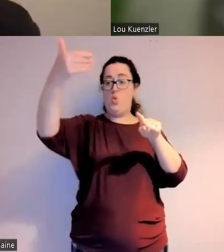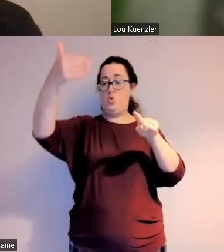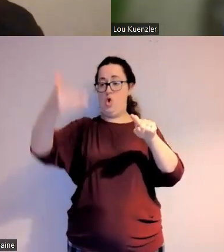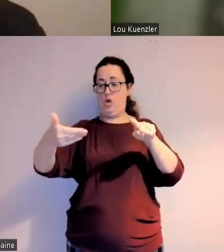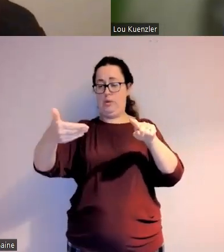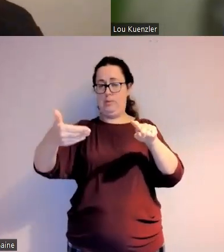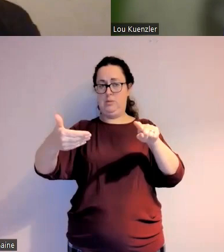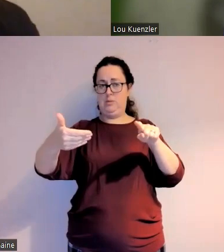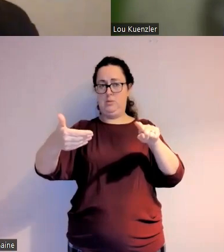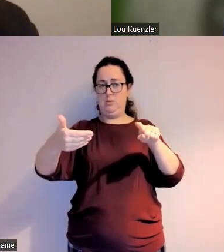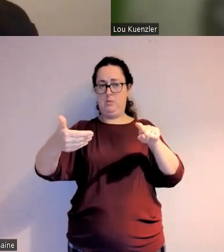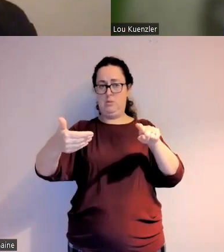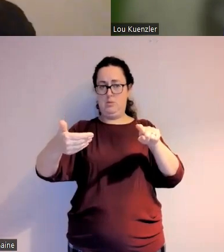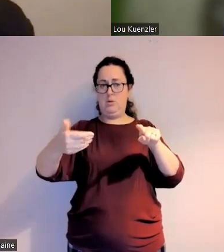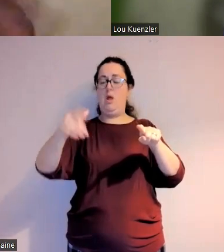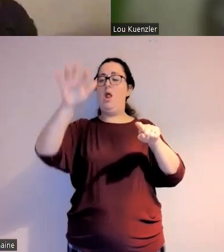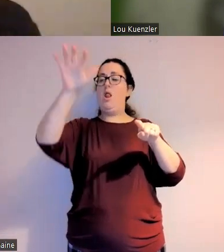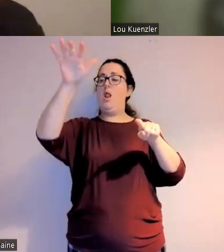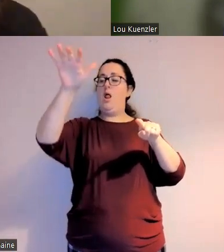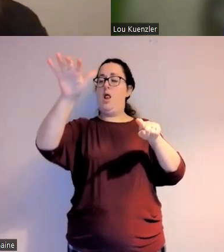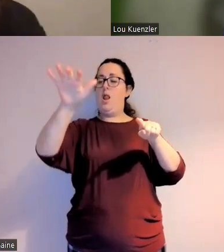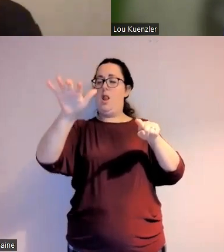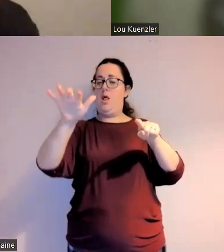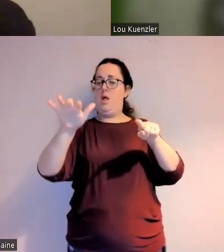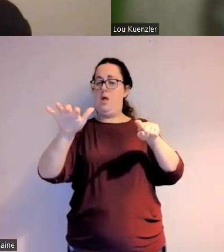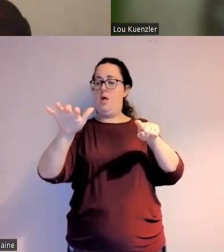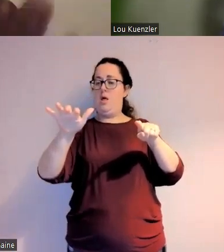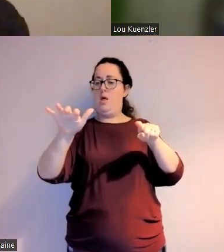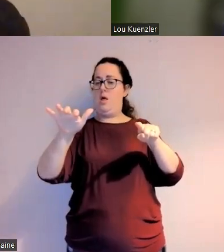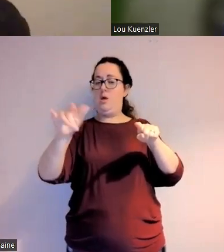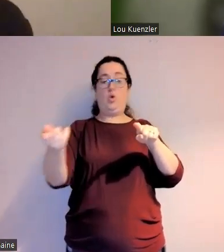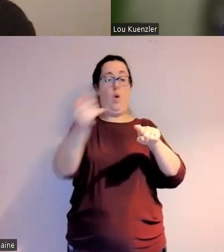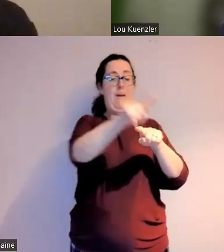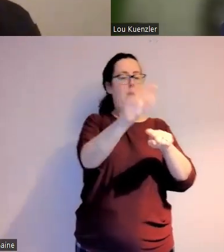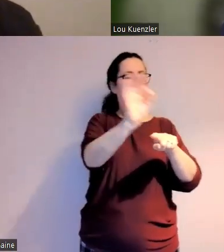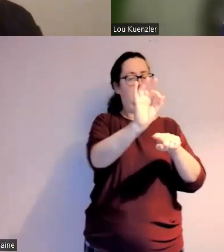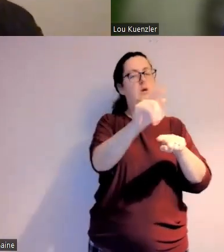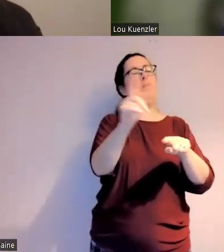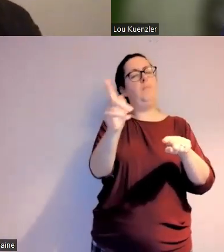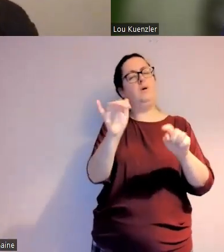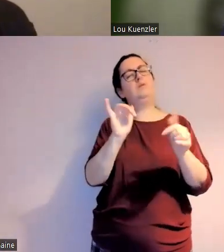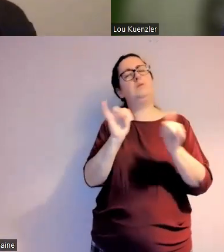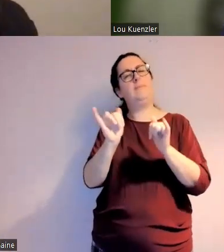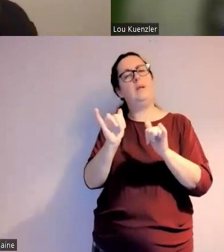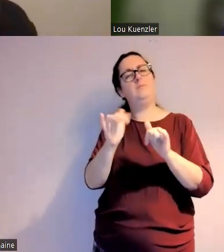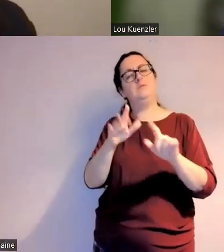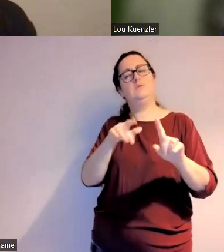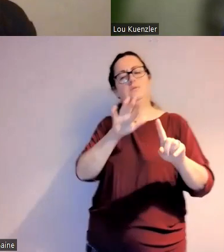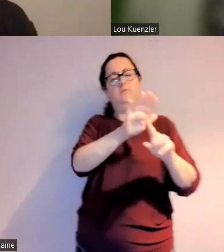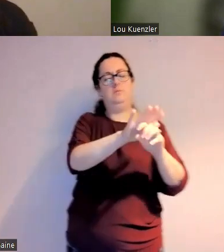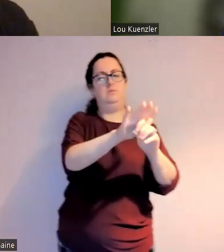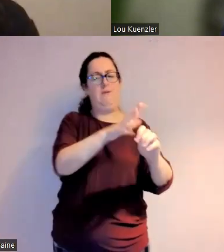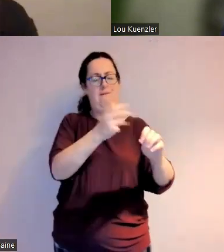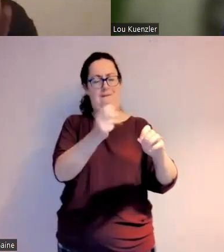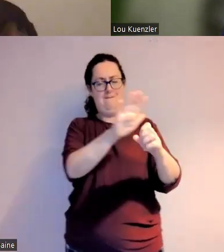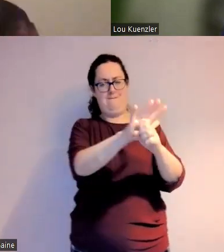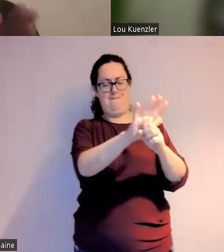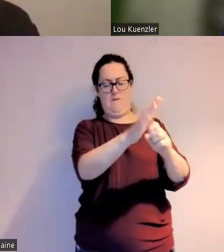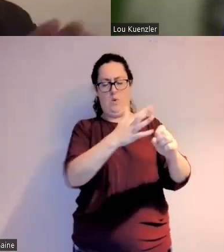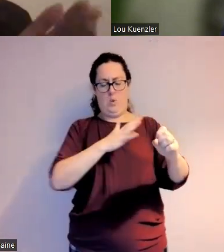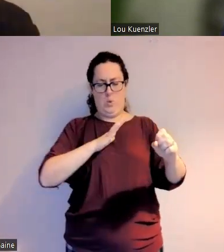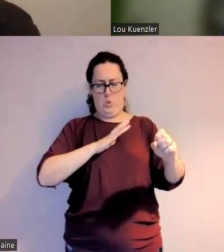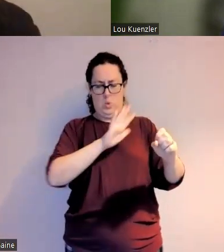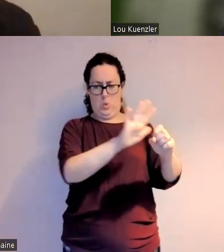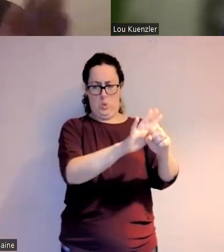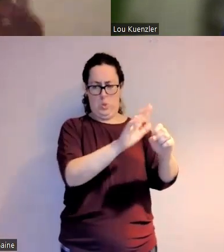and then I'll have it there. And I almost never go back, but it's nice to have that comfort of that. So I've got all of those. So by the time I